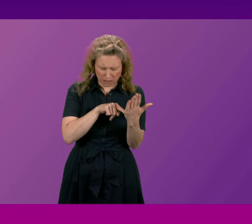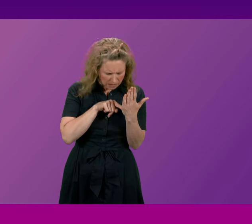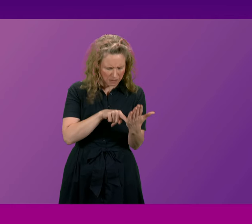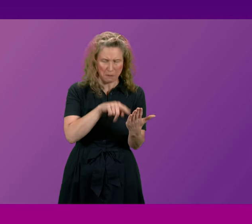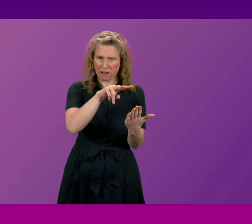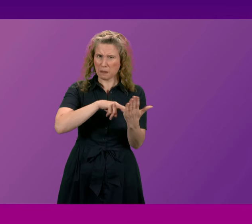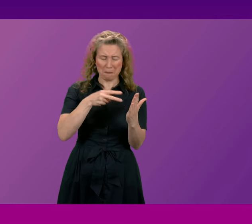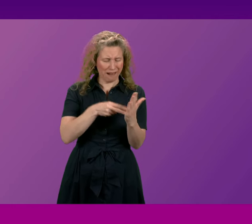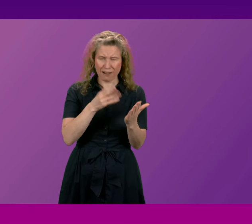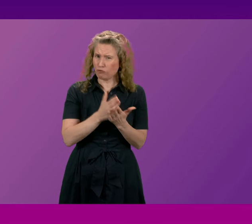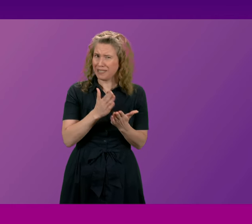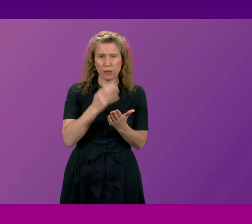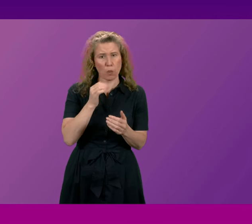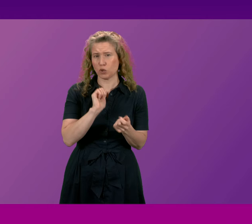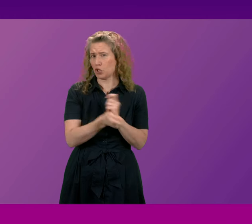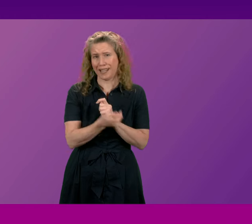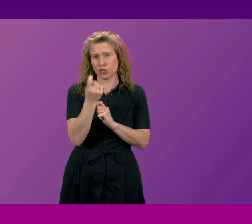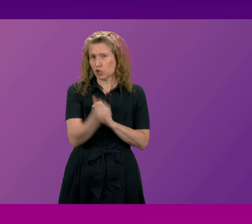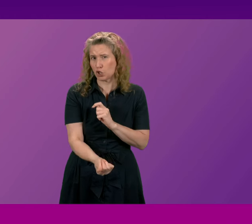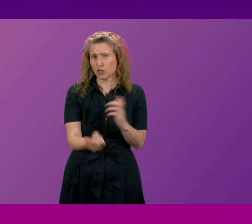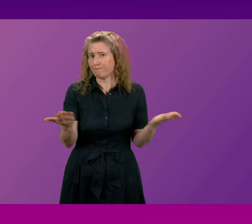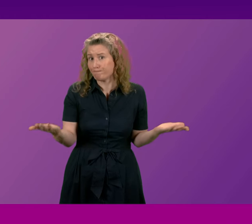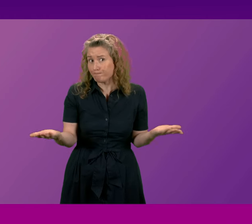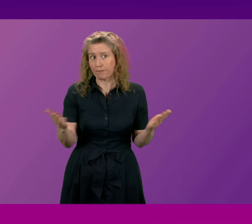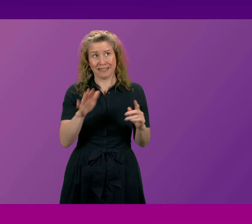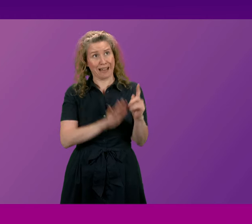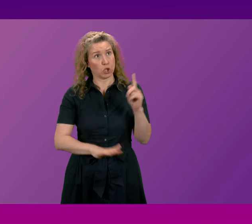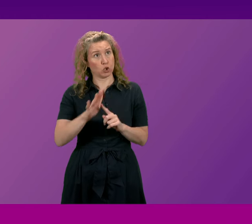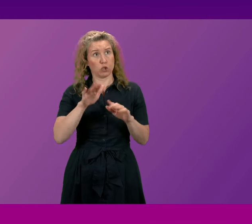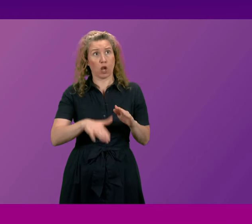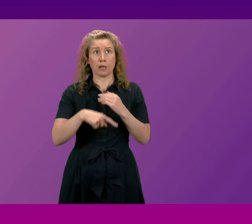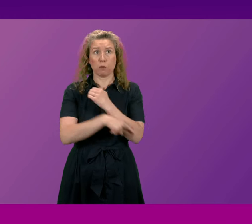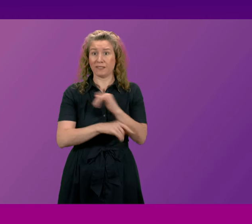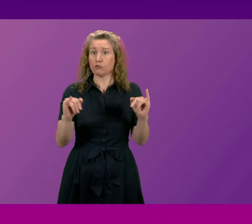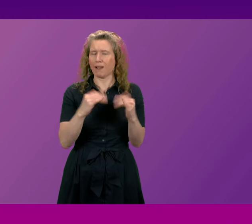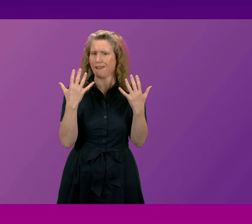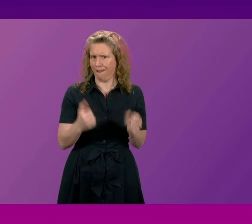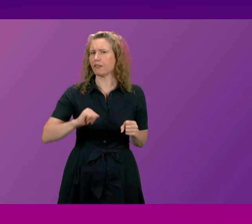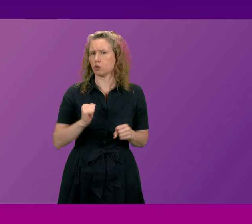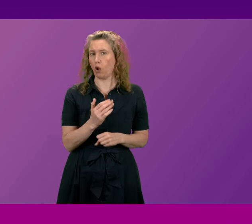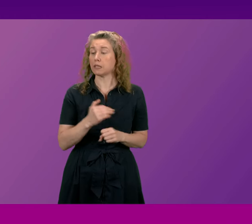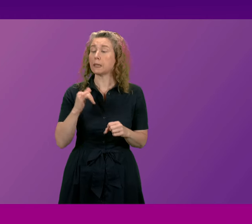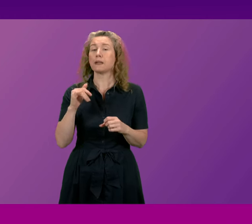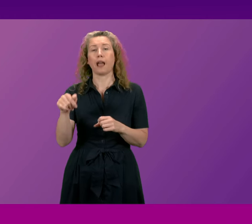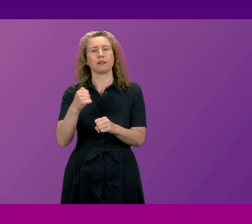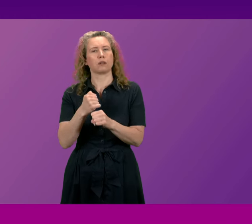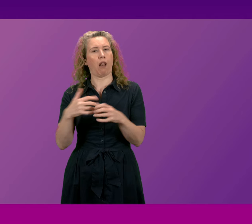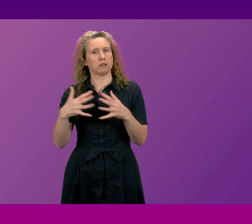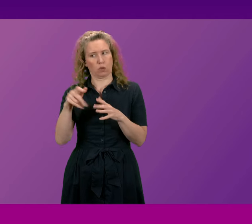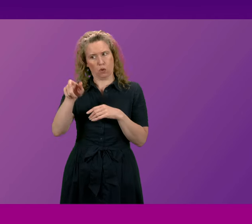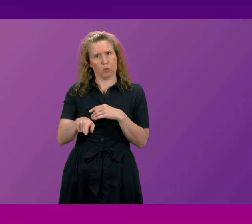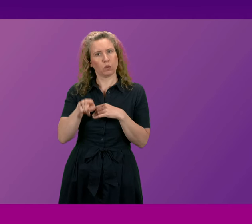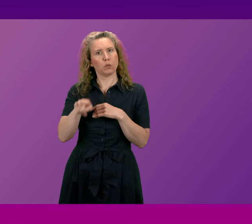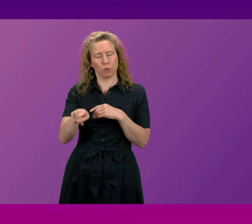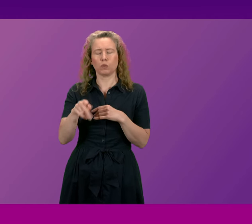to make a significant dent in the child poverty crisis that Scotland faces. And Mary Glasgow, Chief Executive of Children